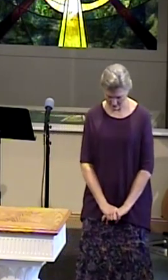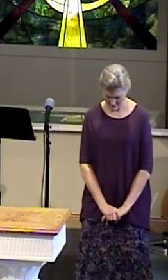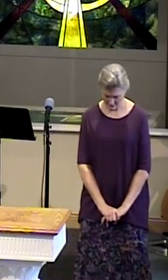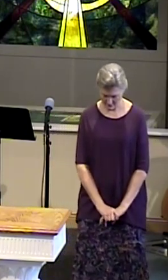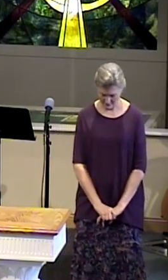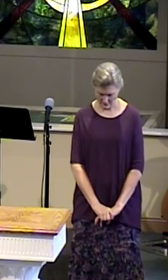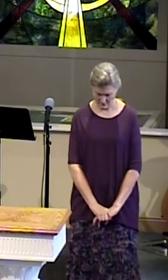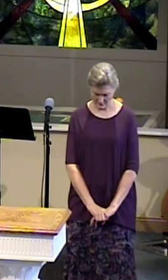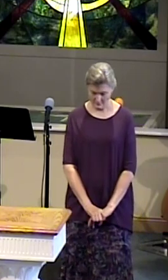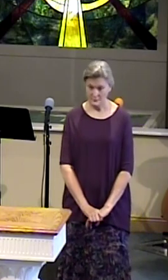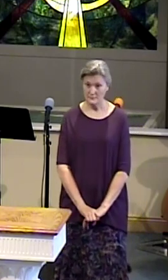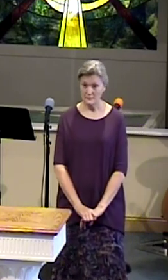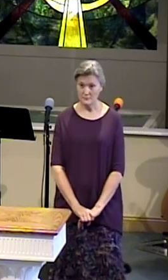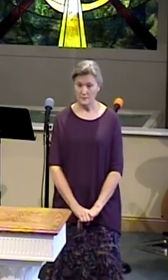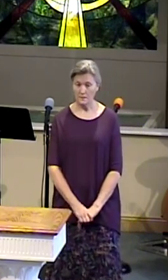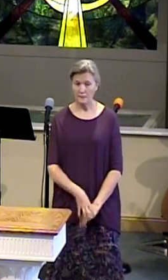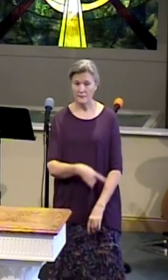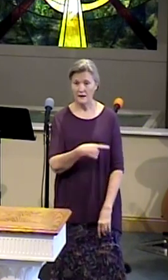You've already started.